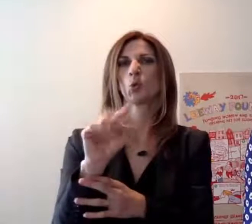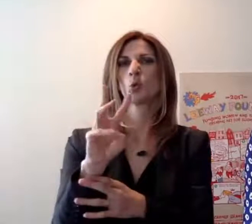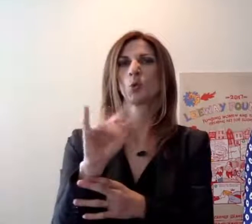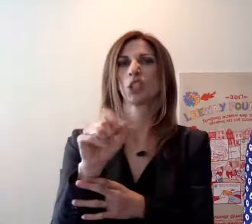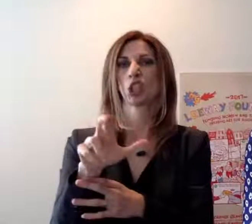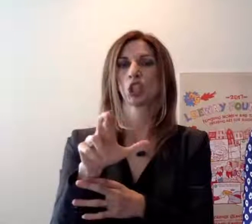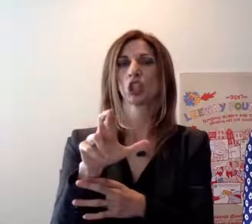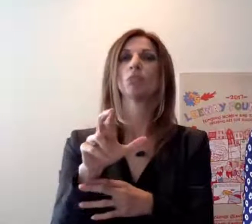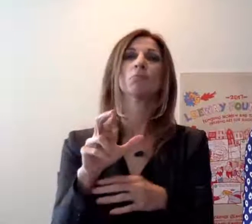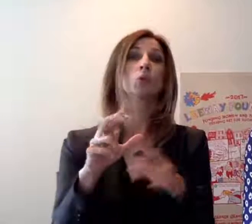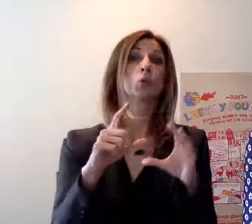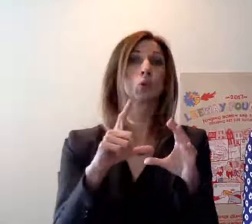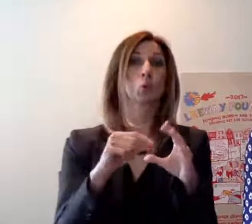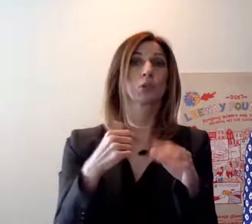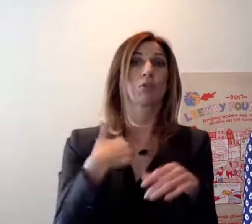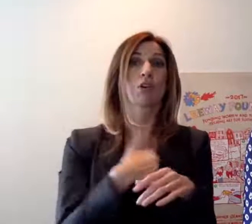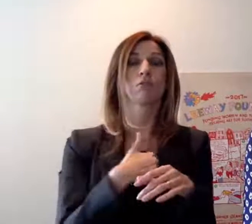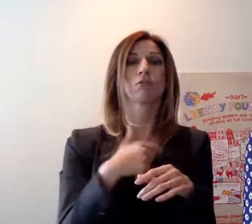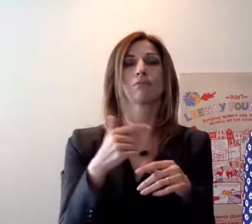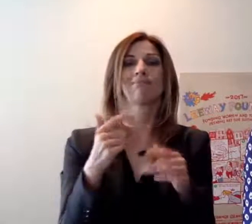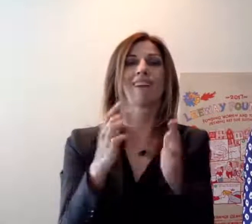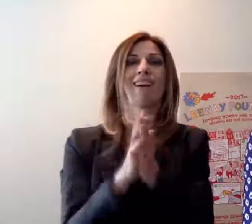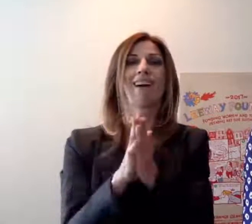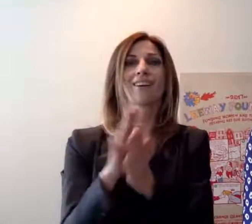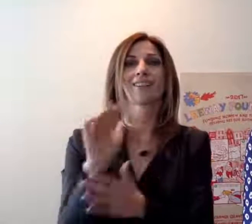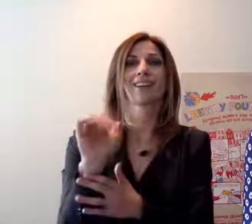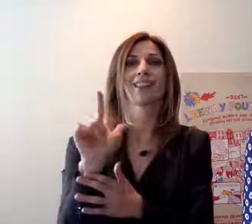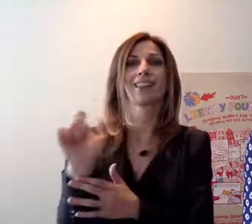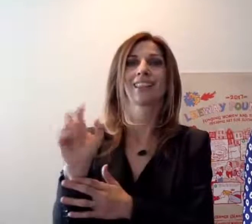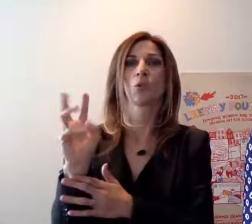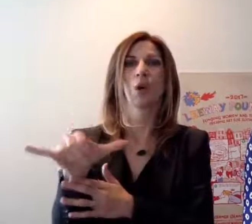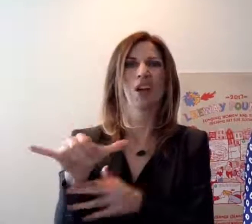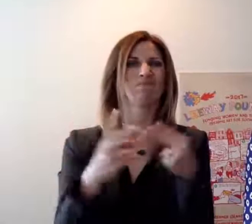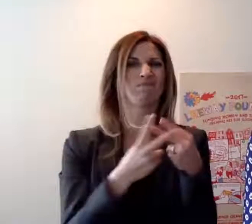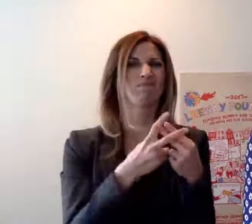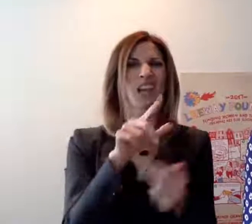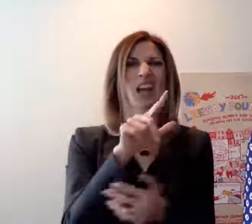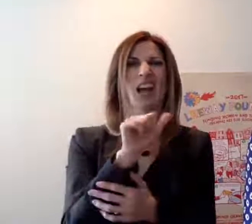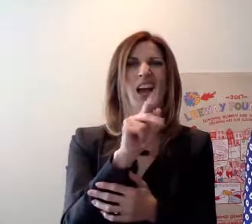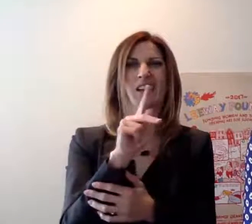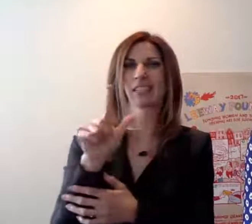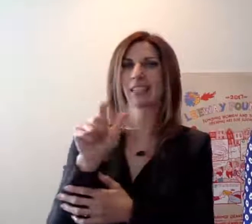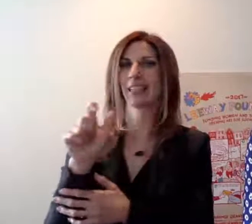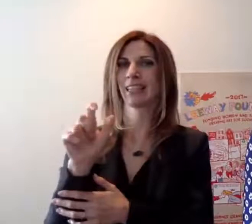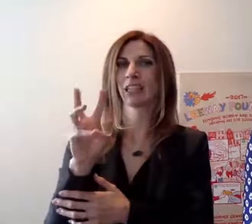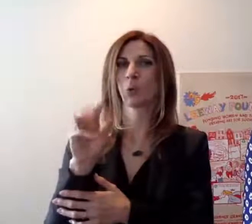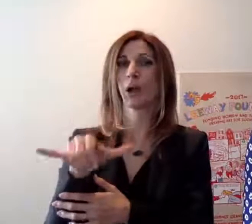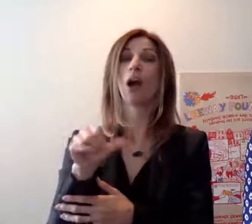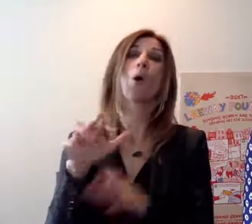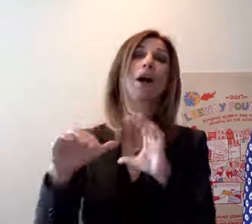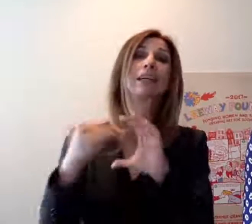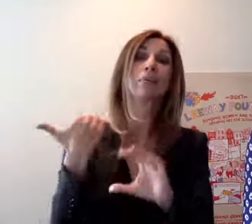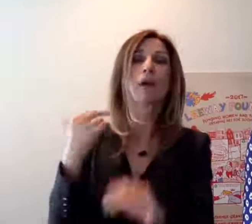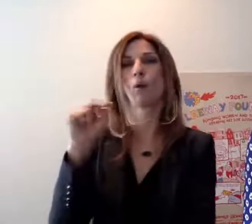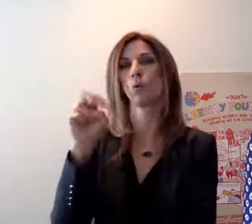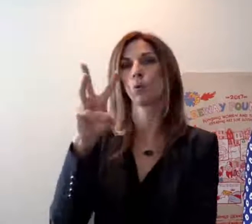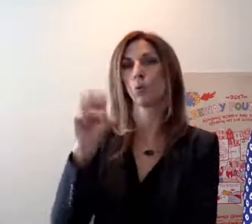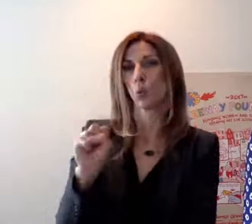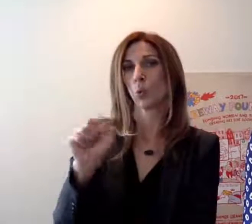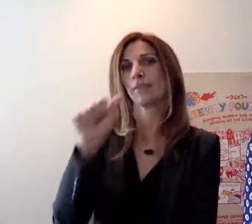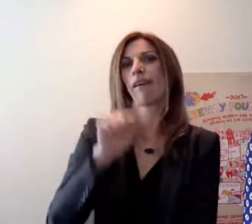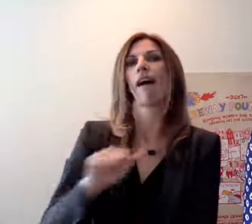the hashtag #AskLeeway. Or you can email in a question at news,